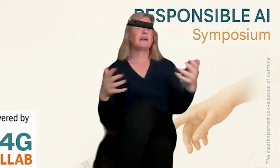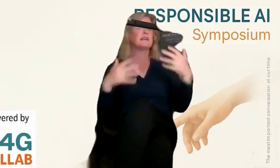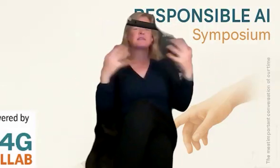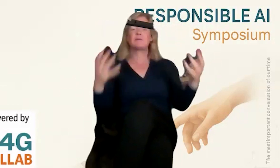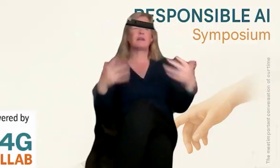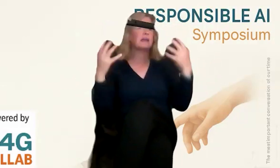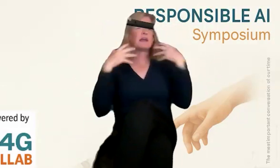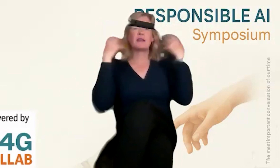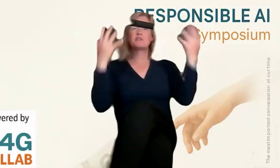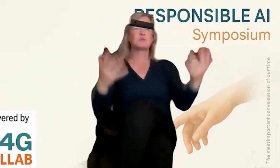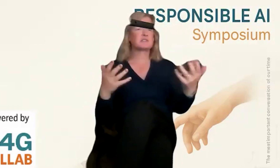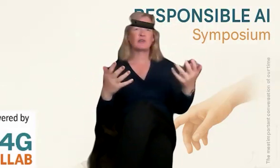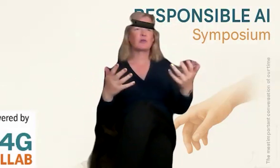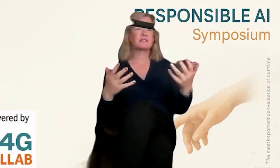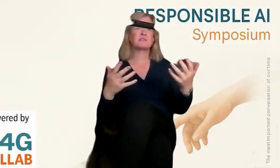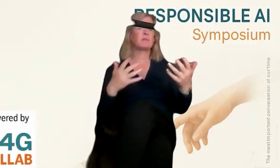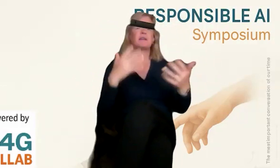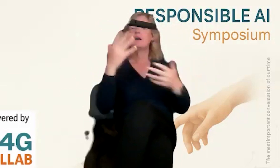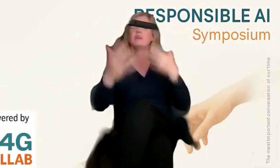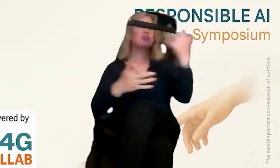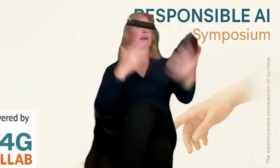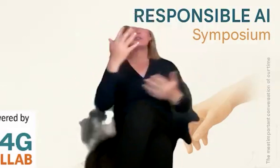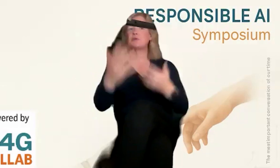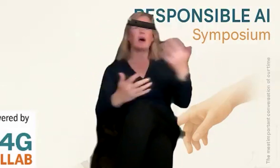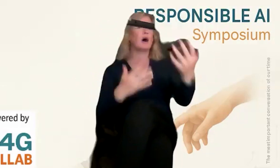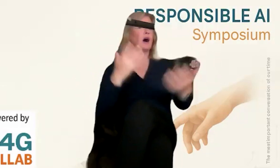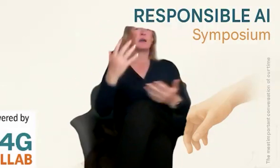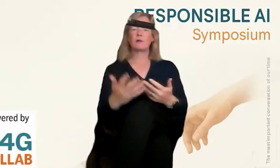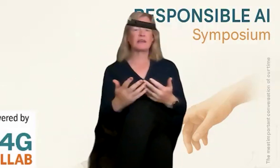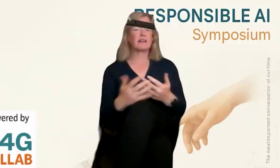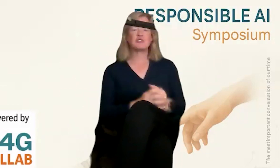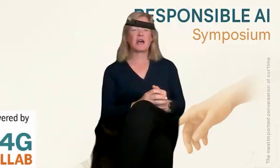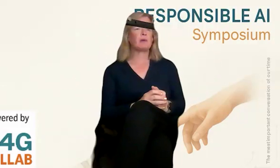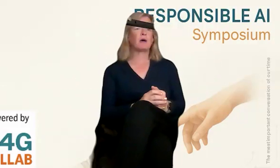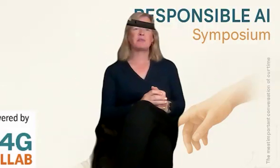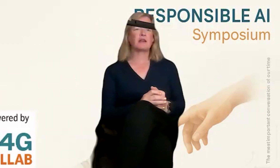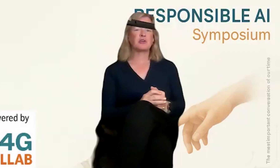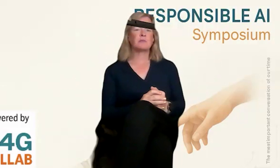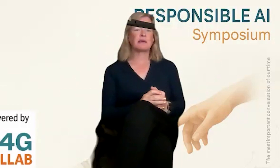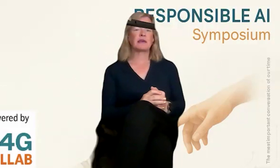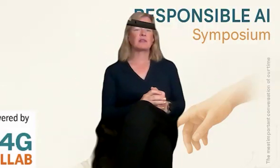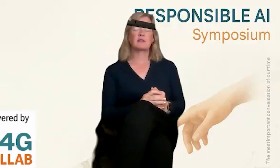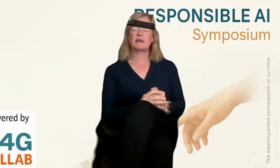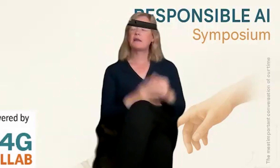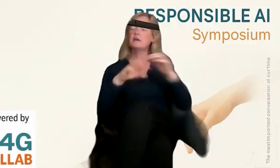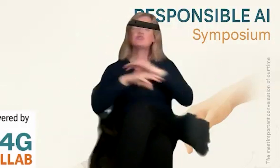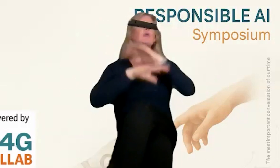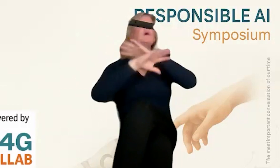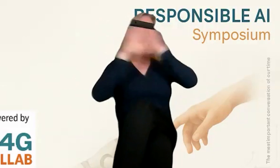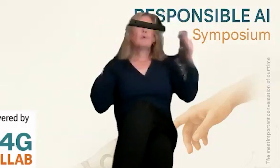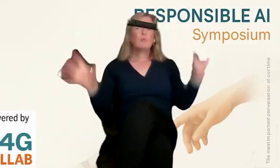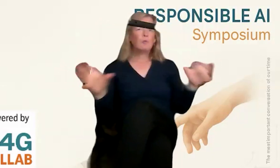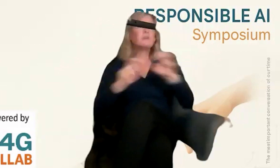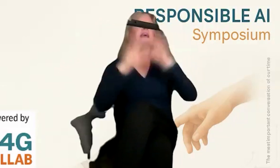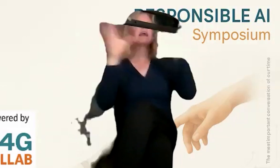want is someone in a suicidal crisis moment talking to an unregulated chatbot without a human being on the line.